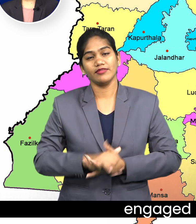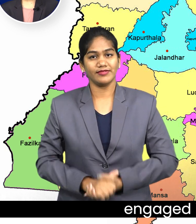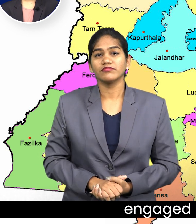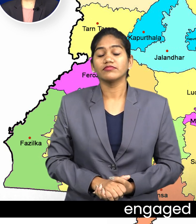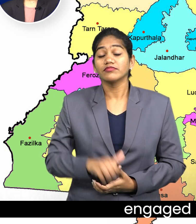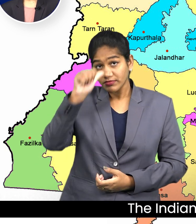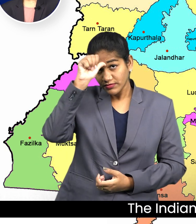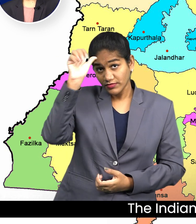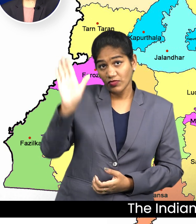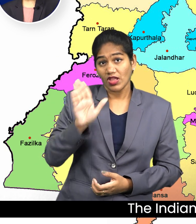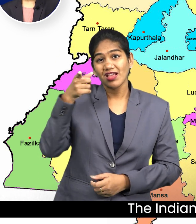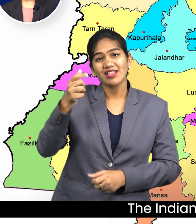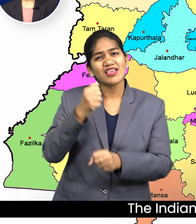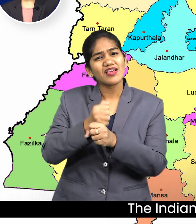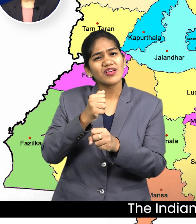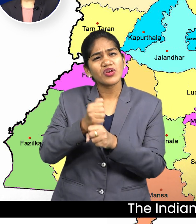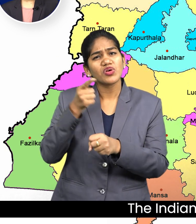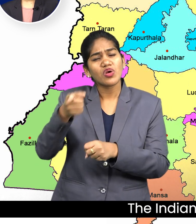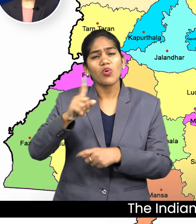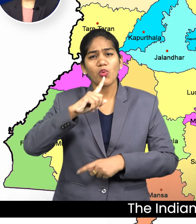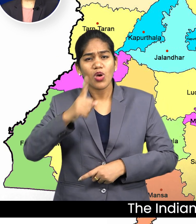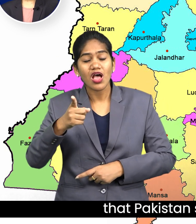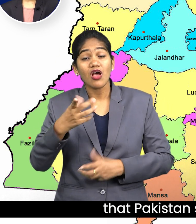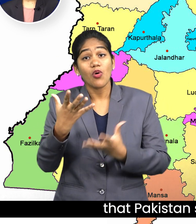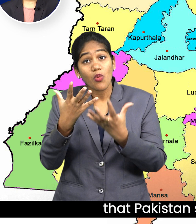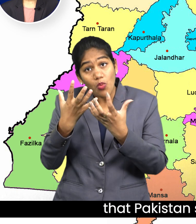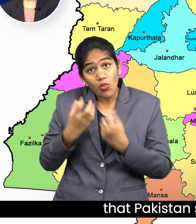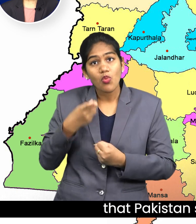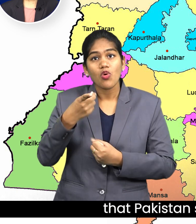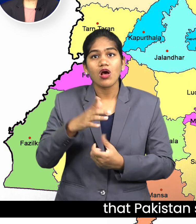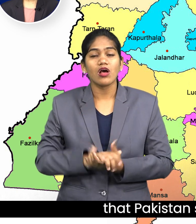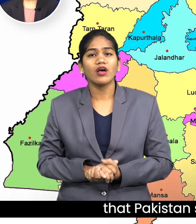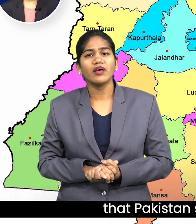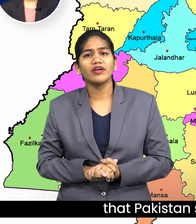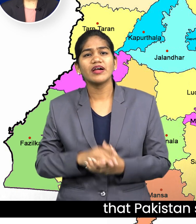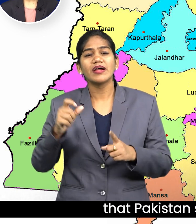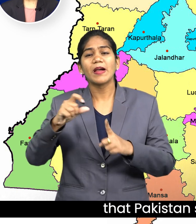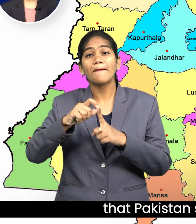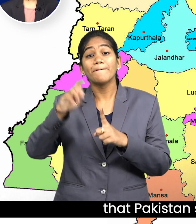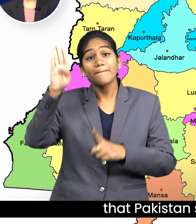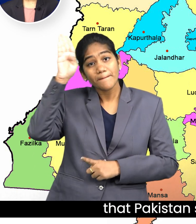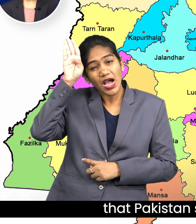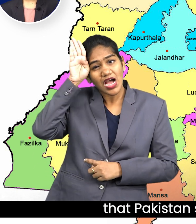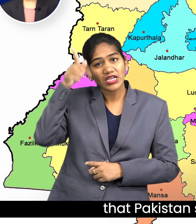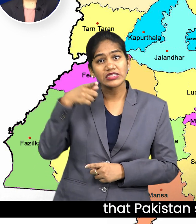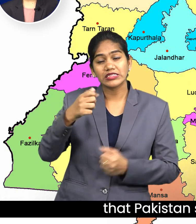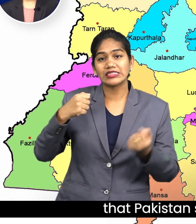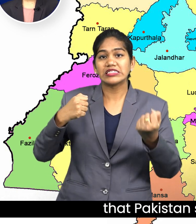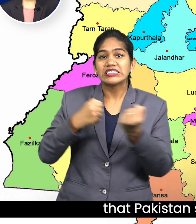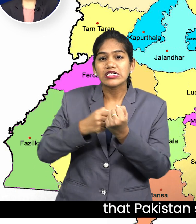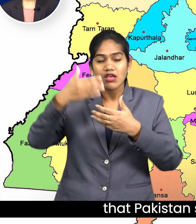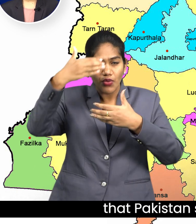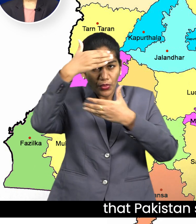The Indian government claimed that Pakistan supported these terrorists.